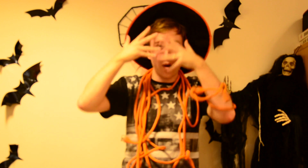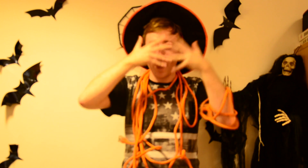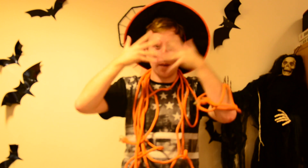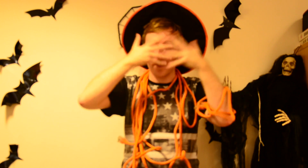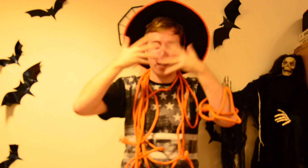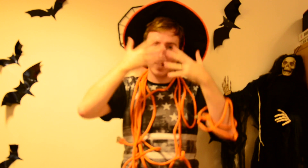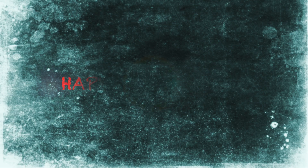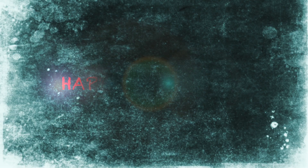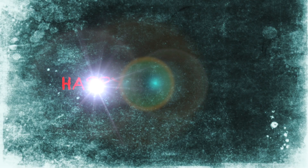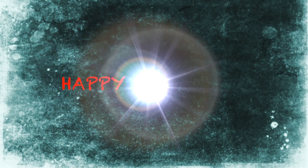Spider's web.